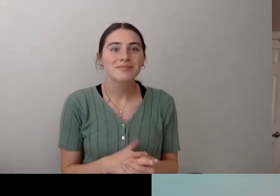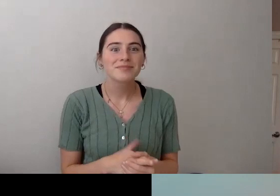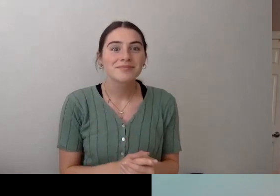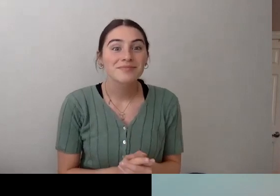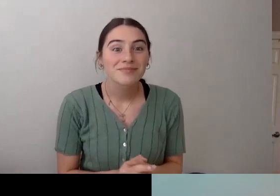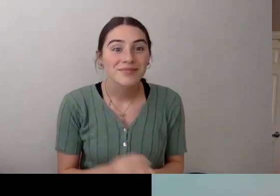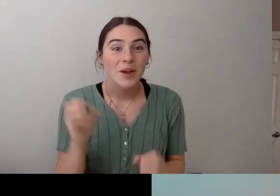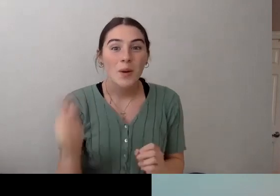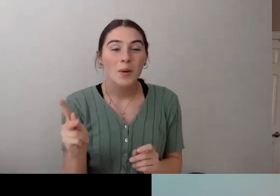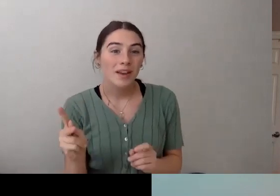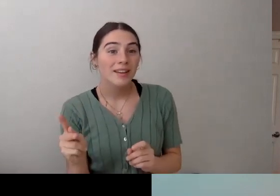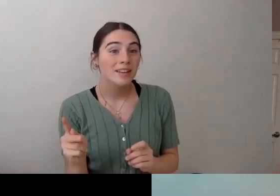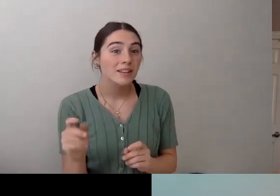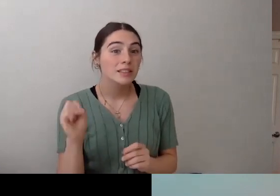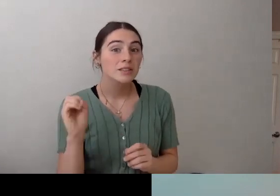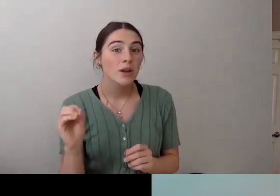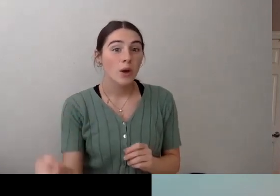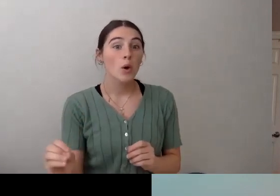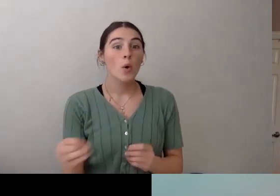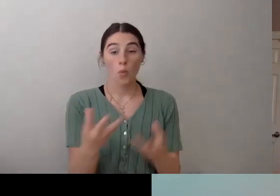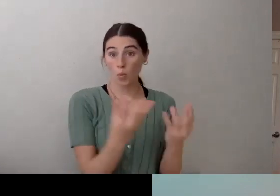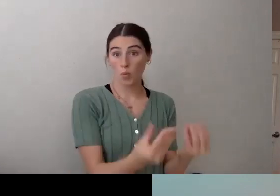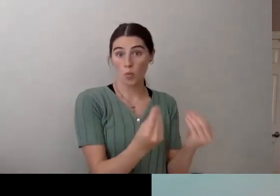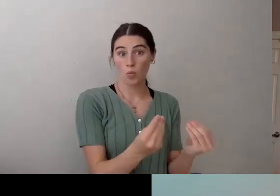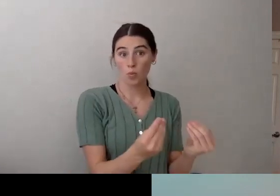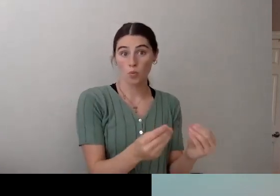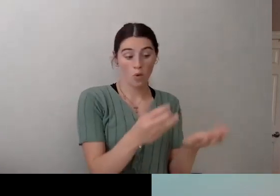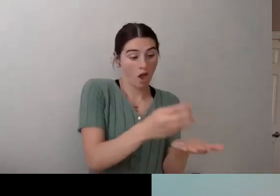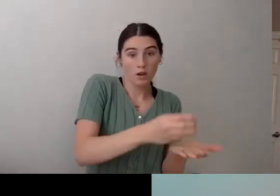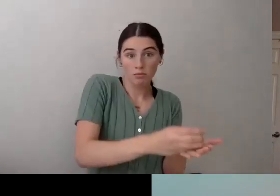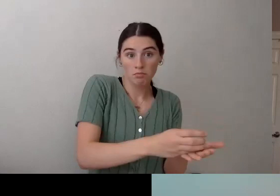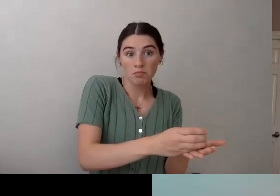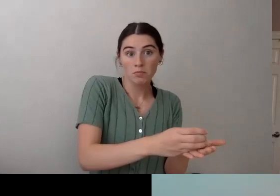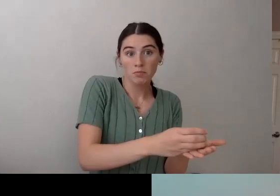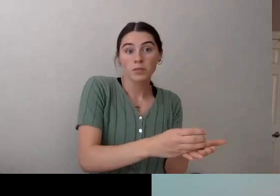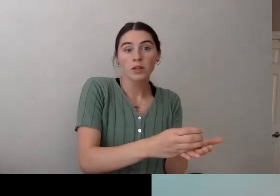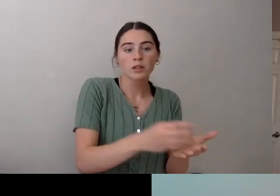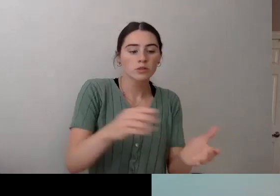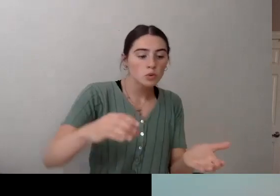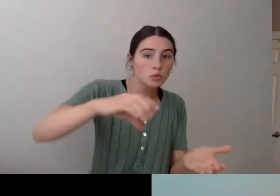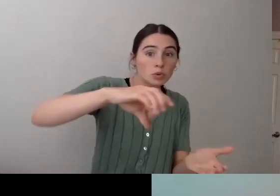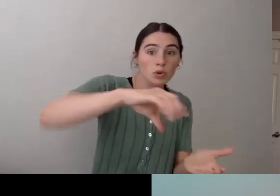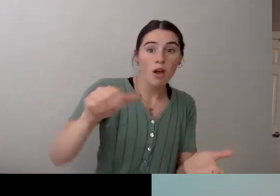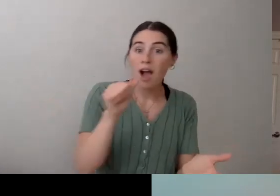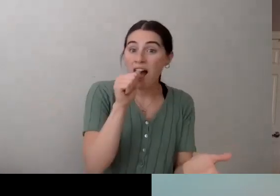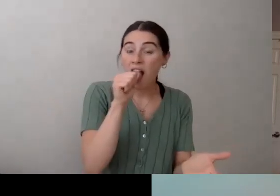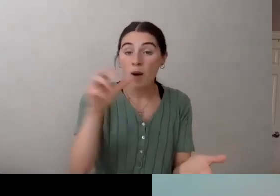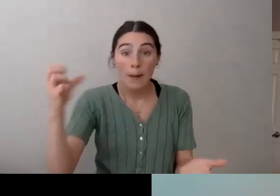All right, so in a wet ingredient cup, you're going to measure out 1 cup of almond milk.